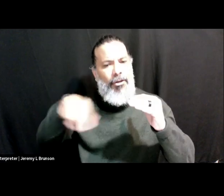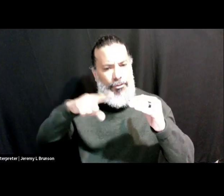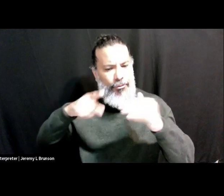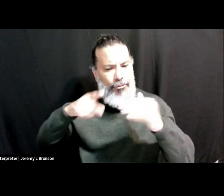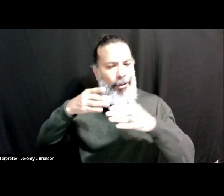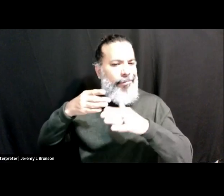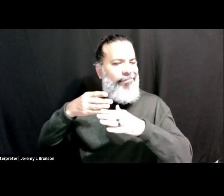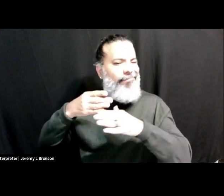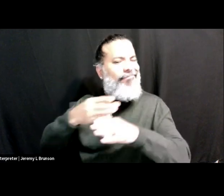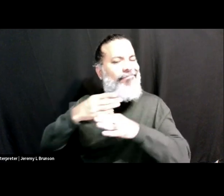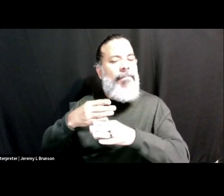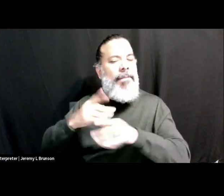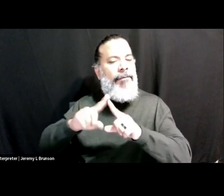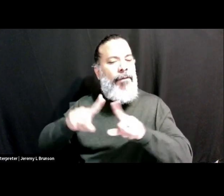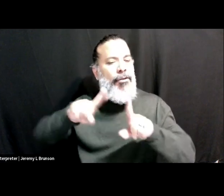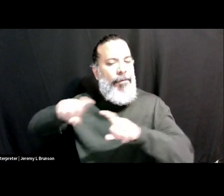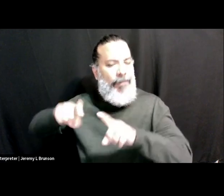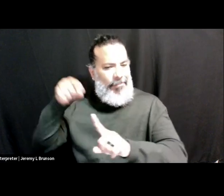surveys to.